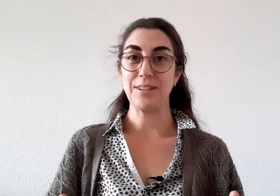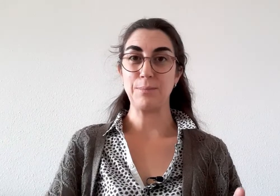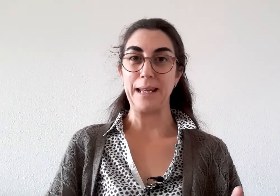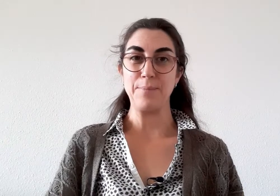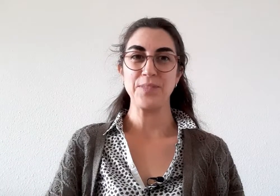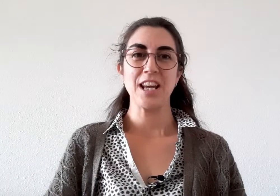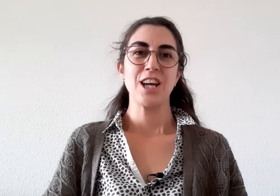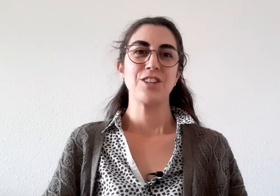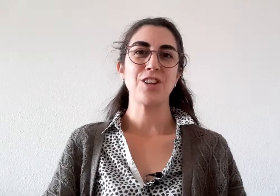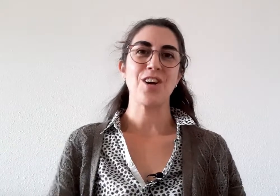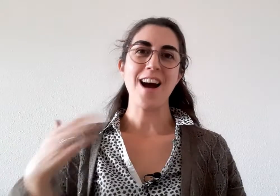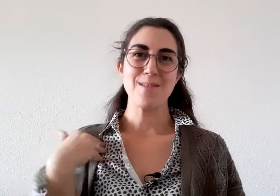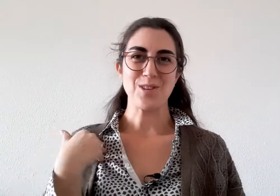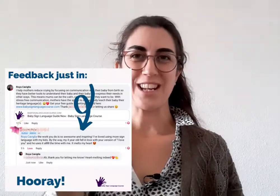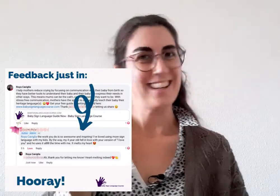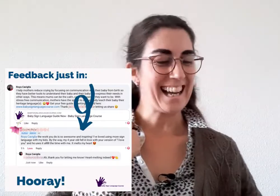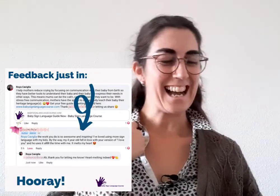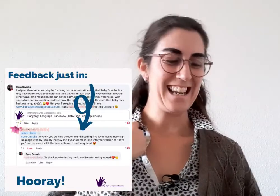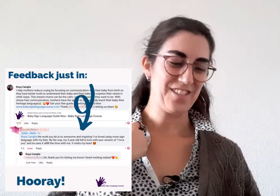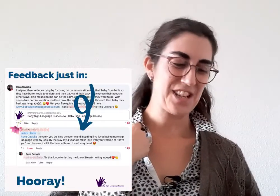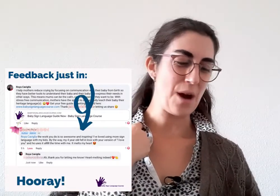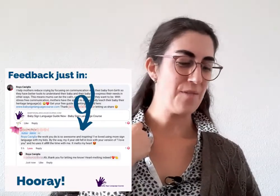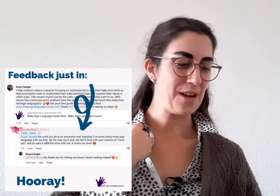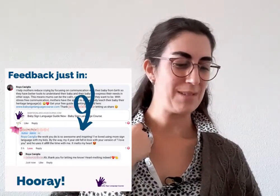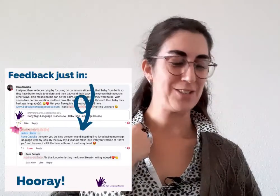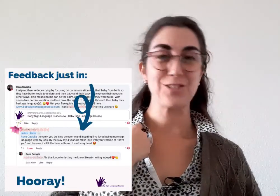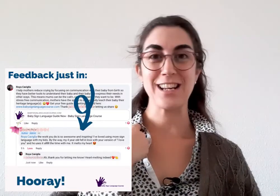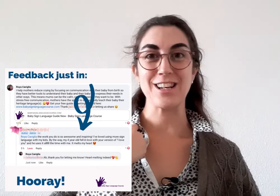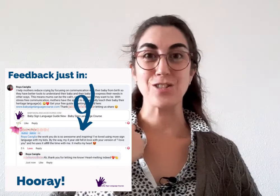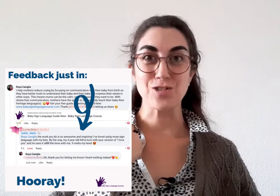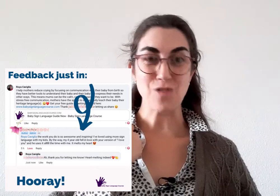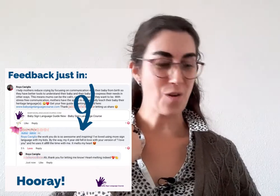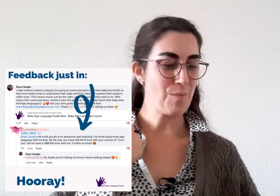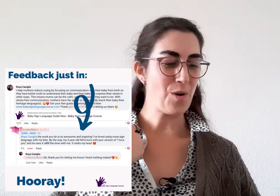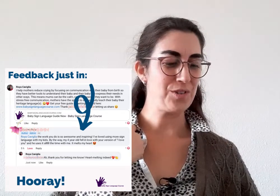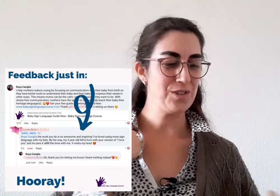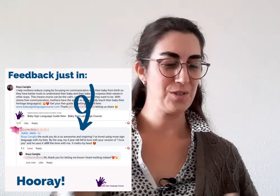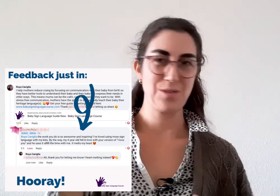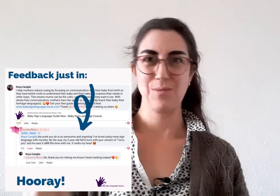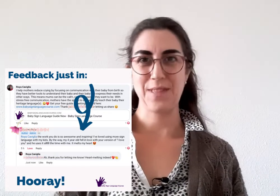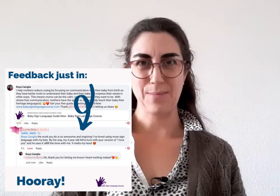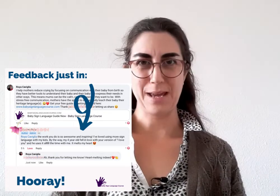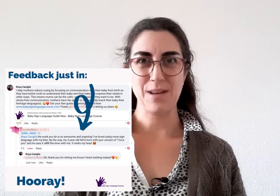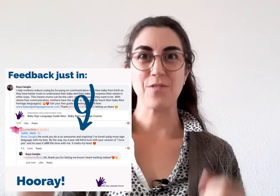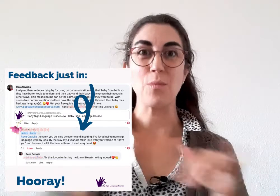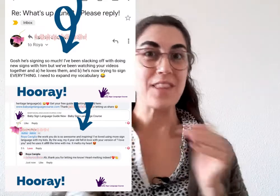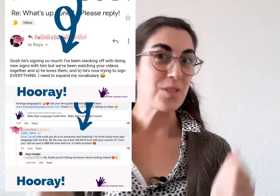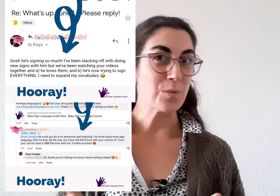be? So I'm Roya. I love to help families create a strong bond with their baby from within the